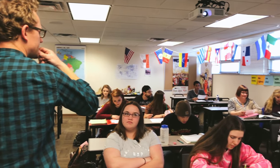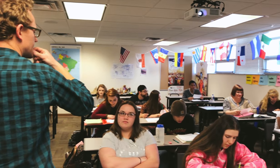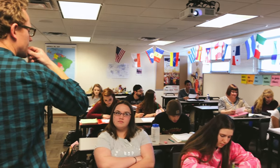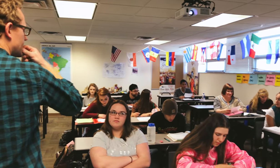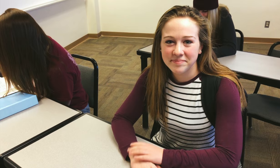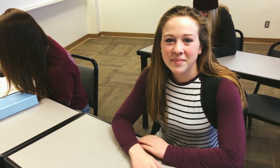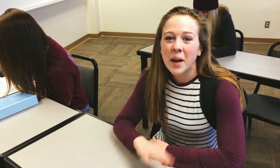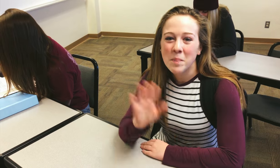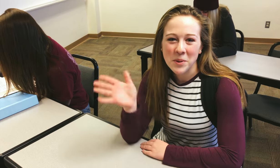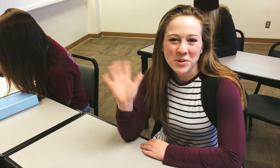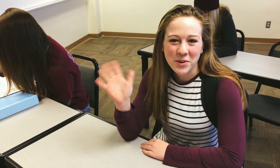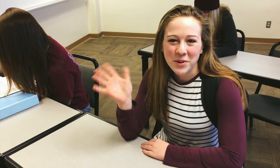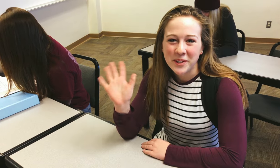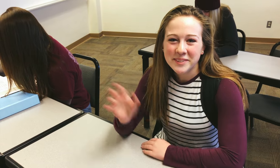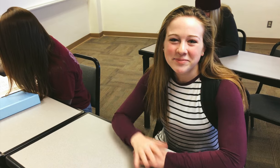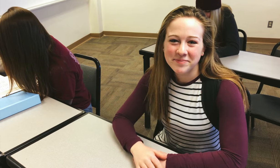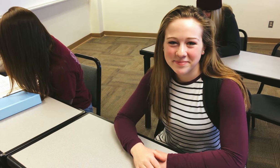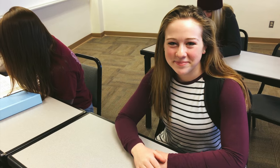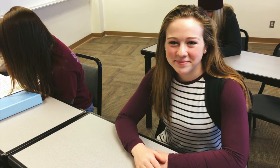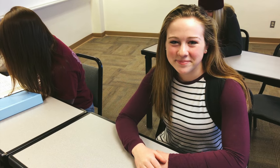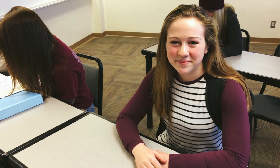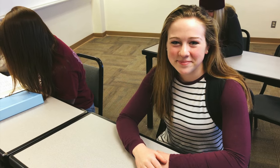Hello! Hello!